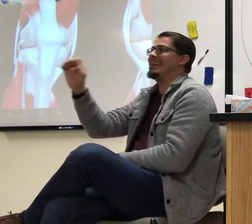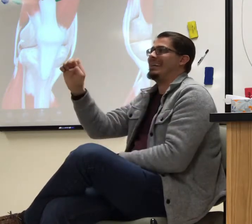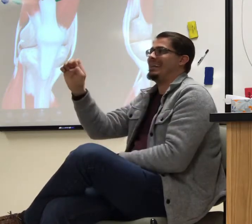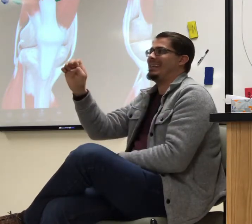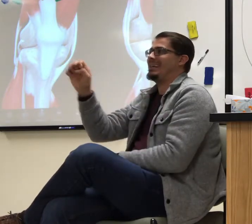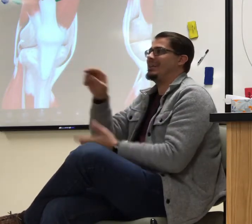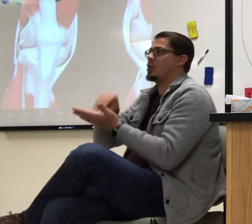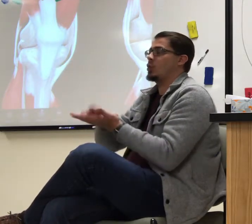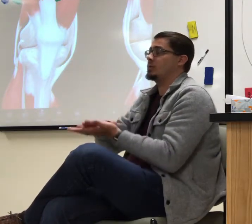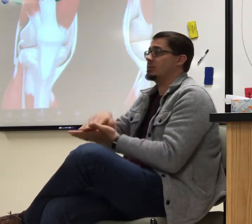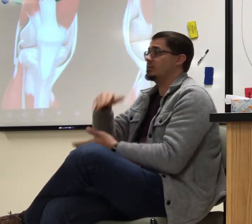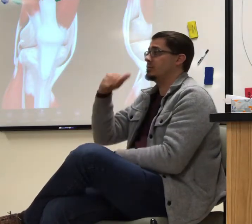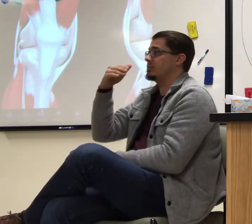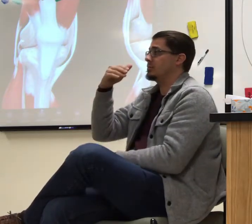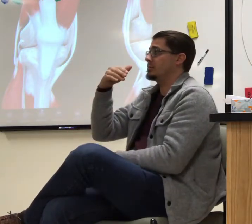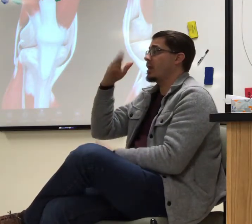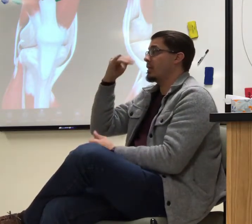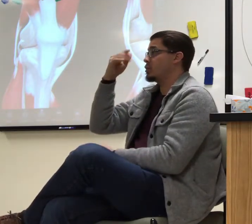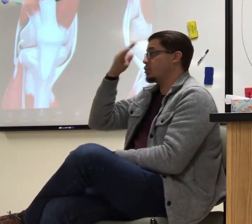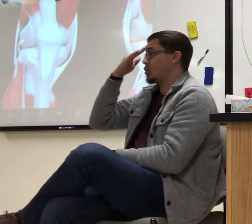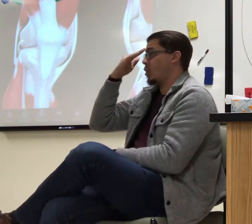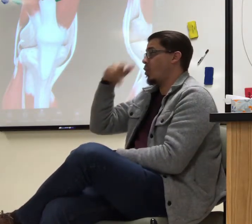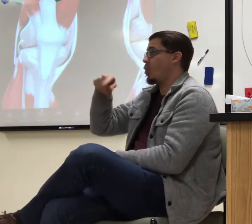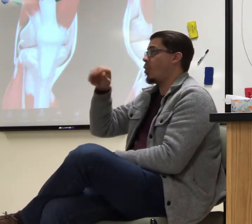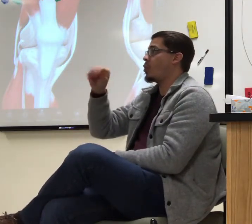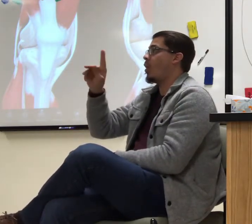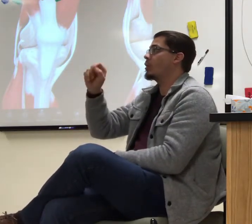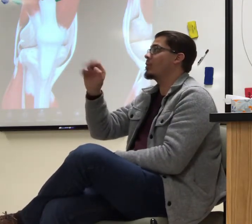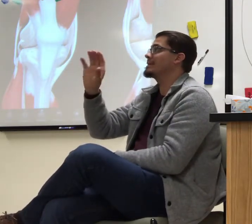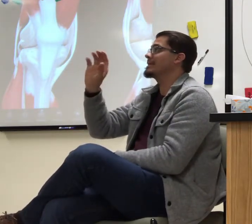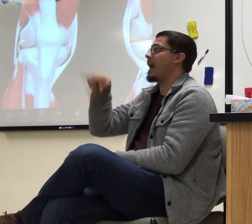I do expect you to know quadriceps tendon and patellar ligament.